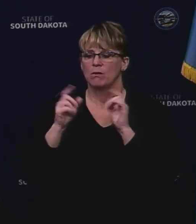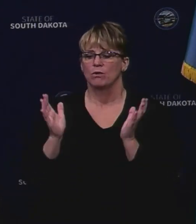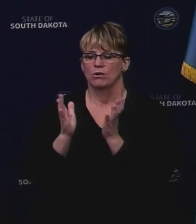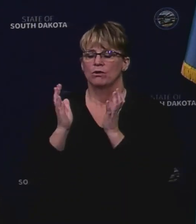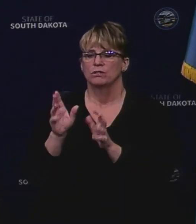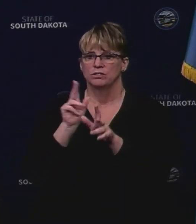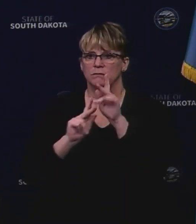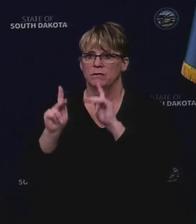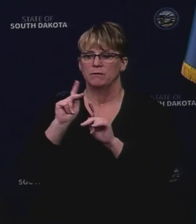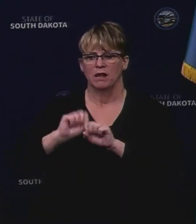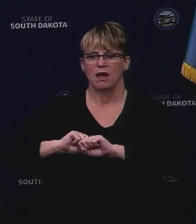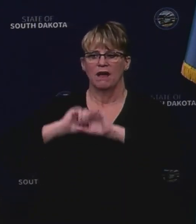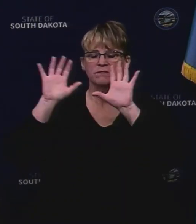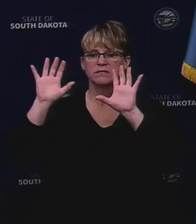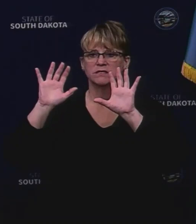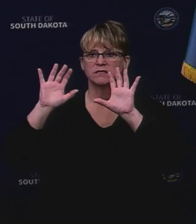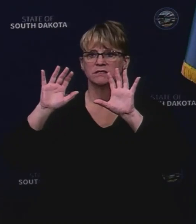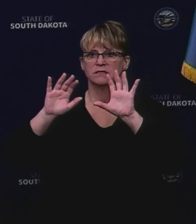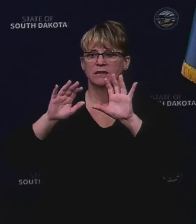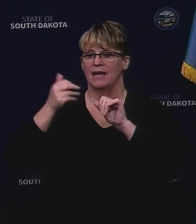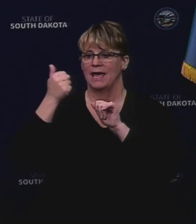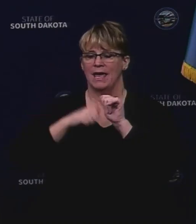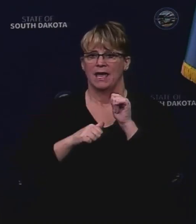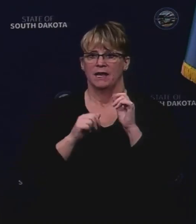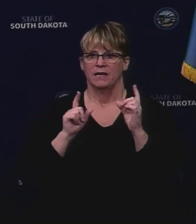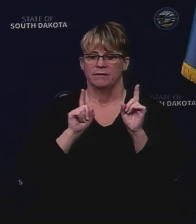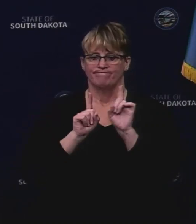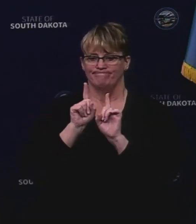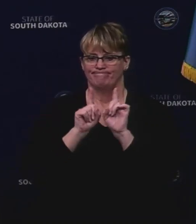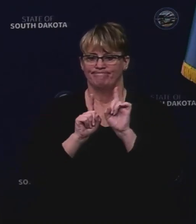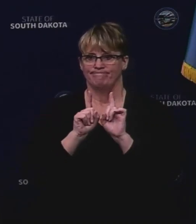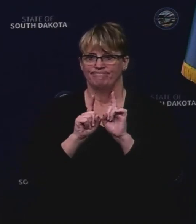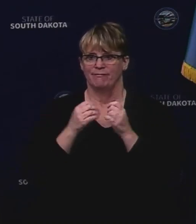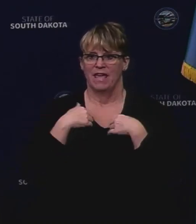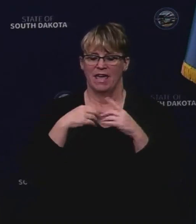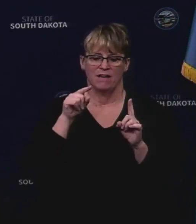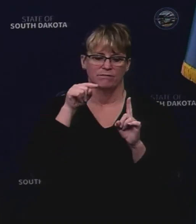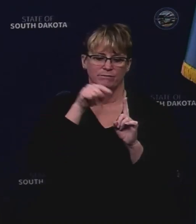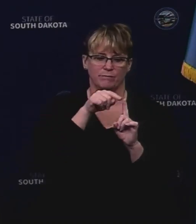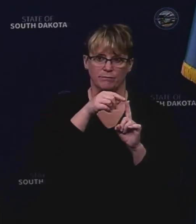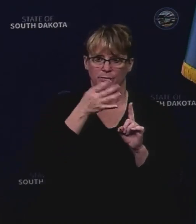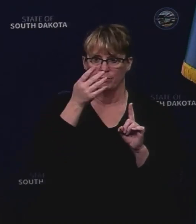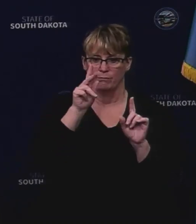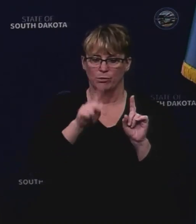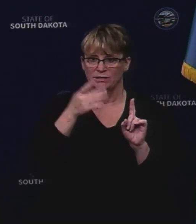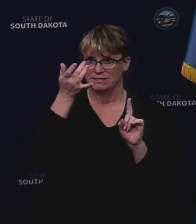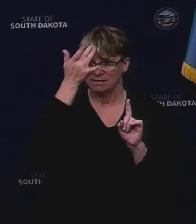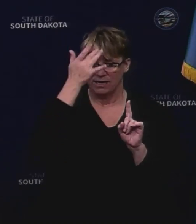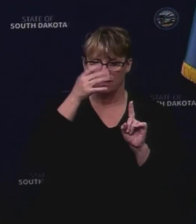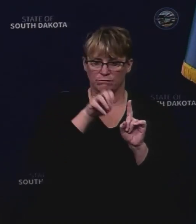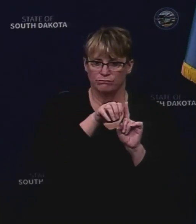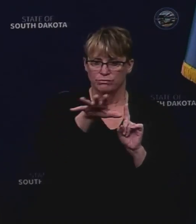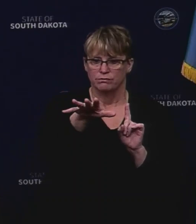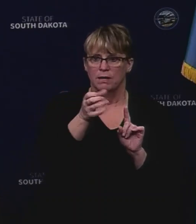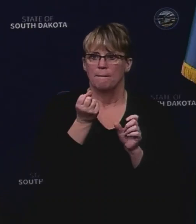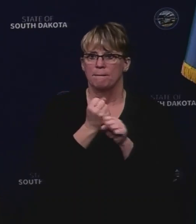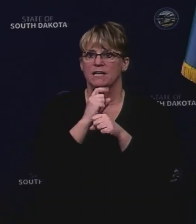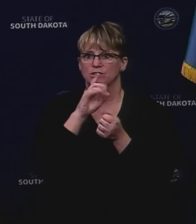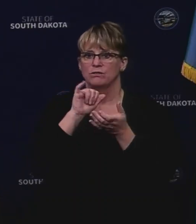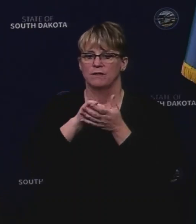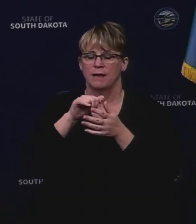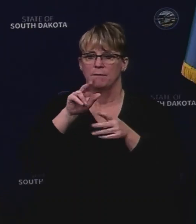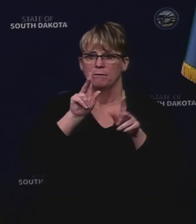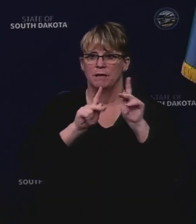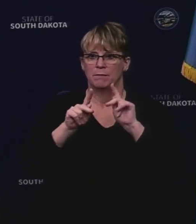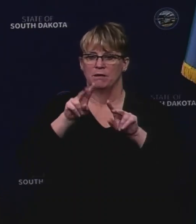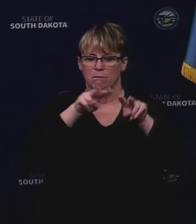encouraging people, obviously, that any close contacts, we're continuing to do those investigations, making sure that those people monitor their